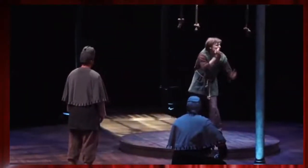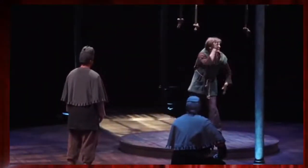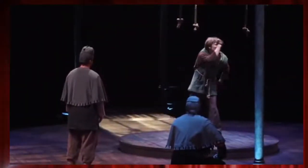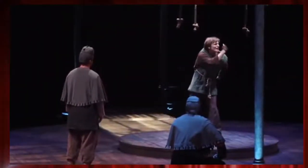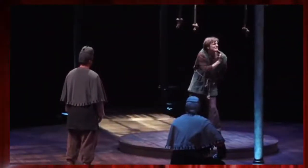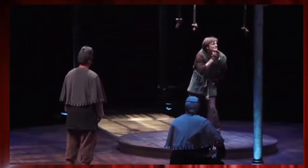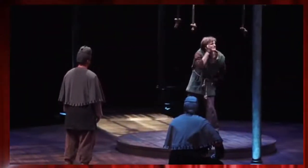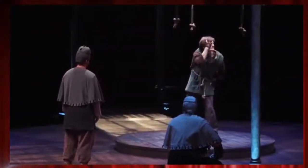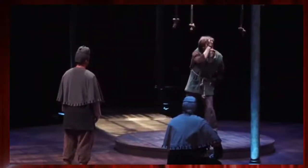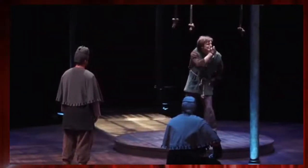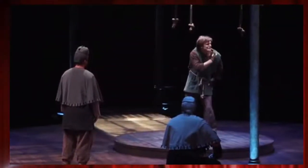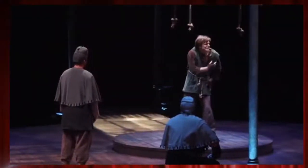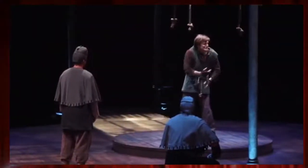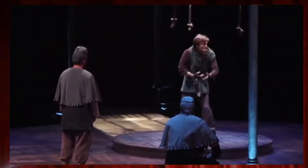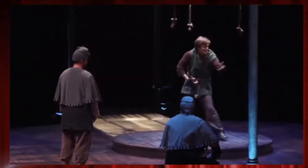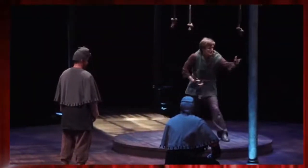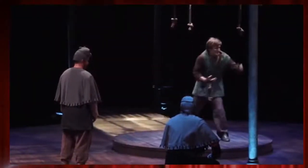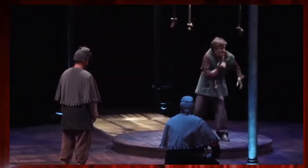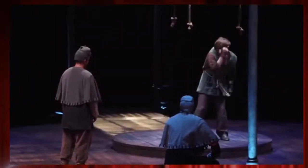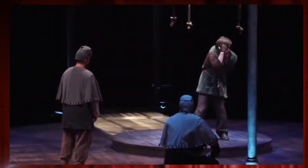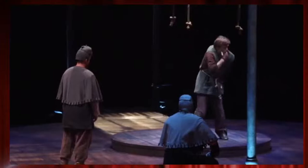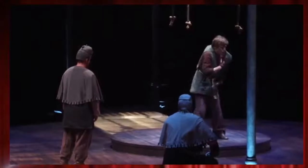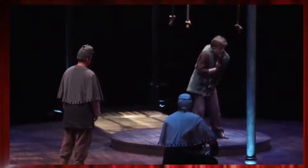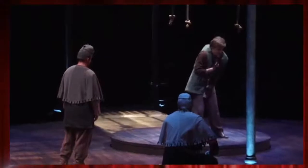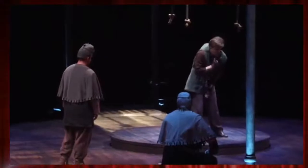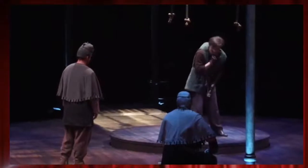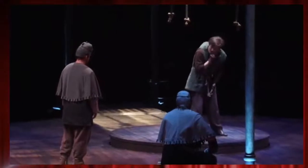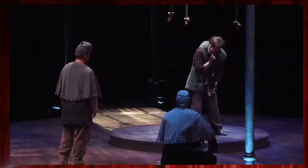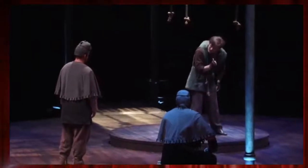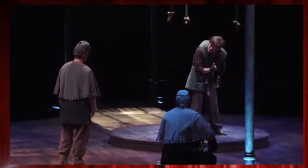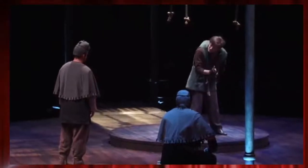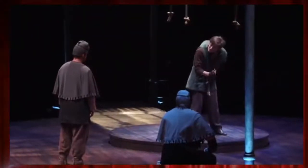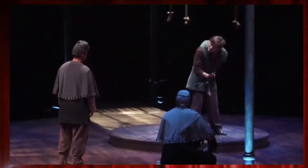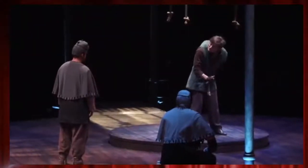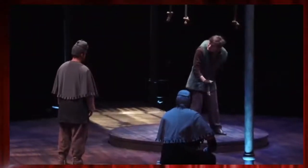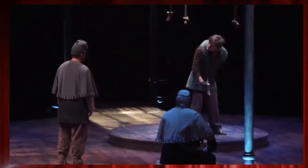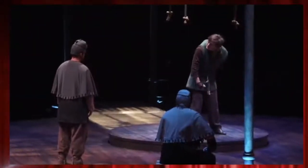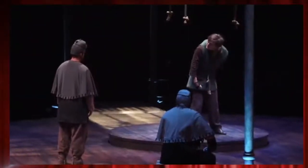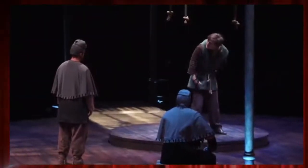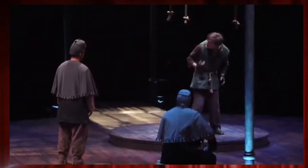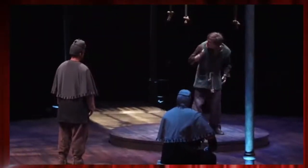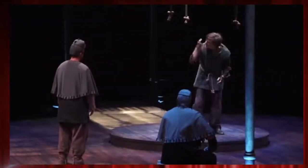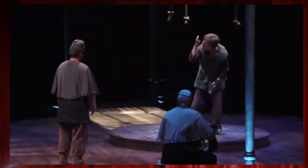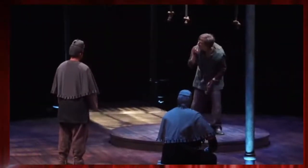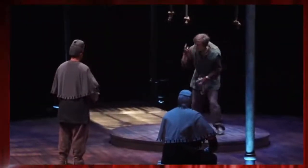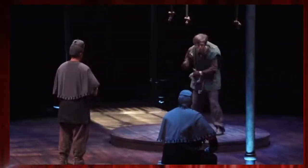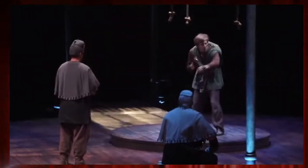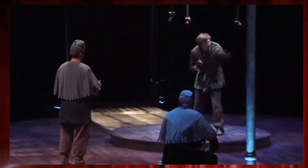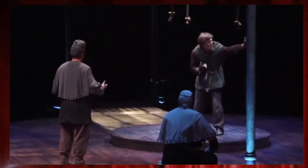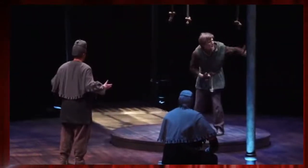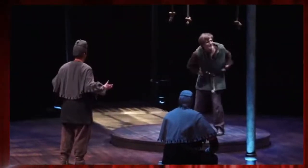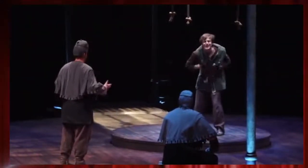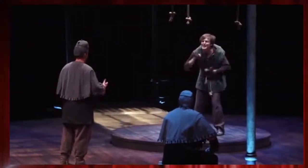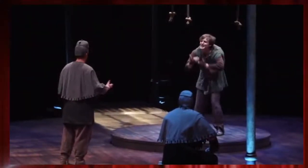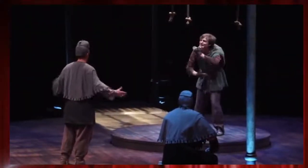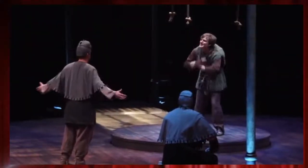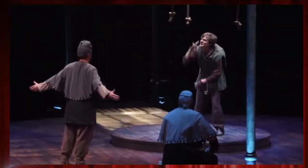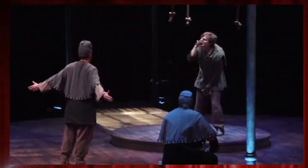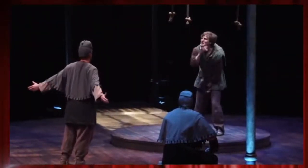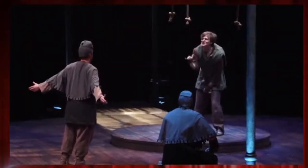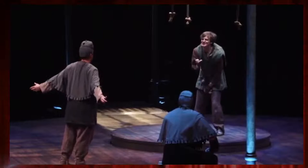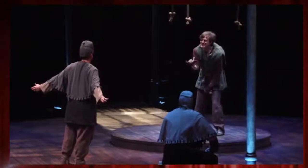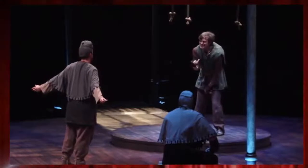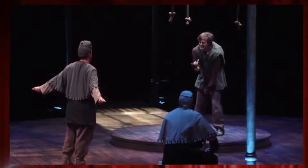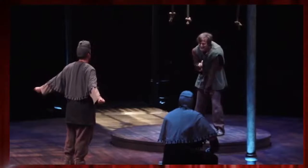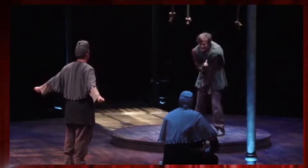their faces, knowing them as they will never know me. All my life I wonder